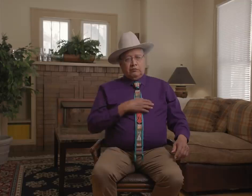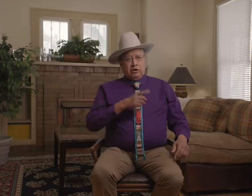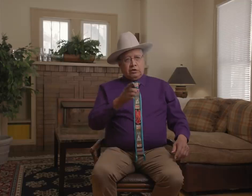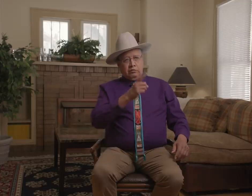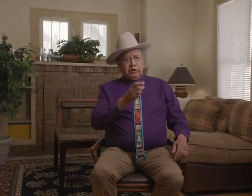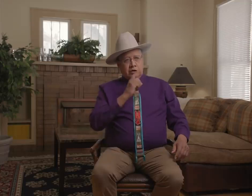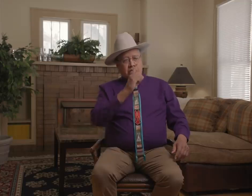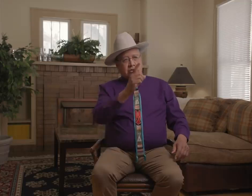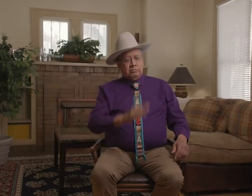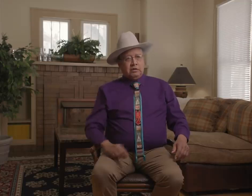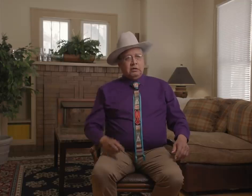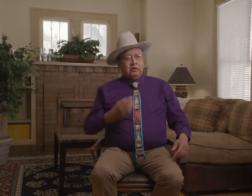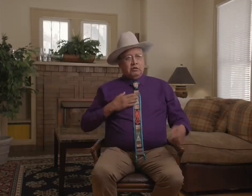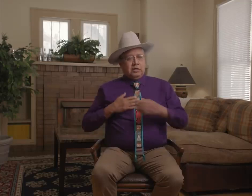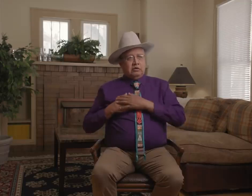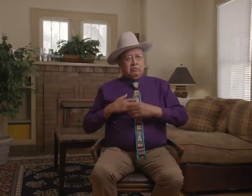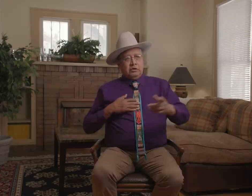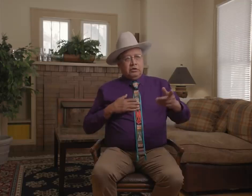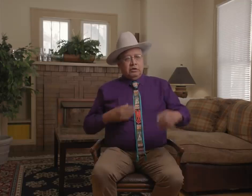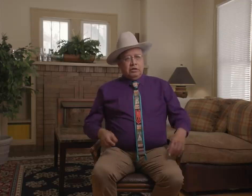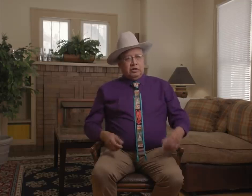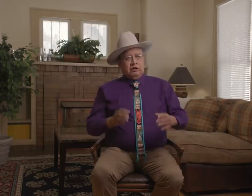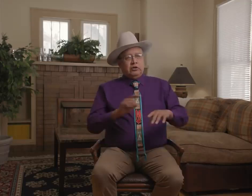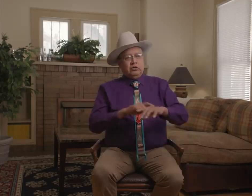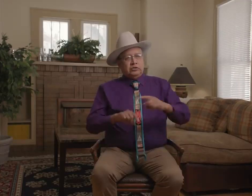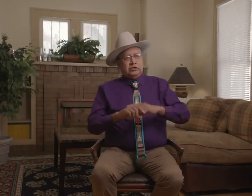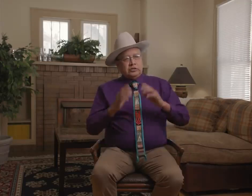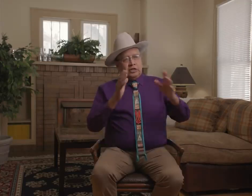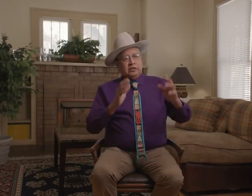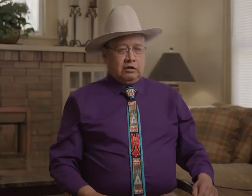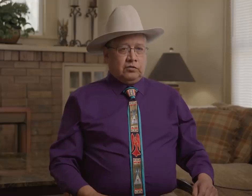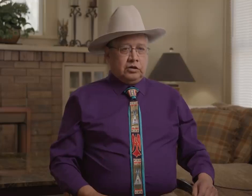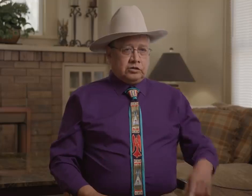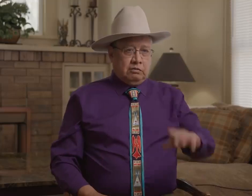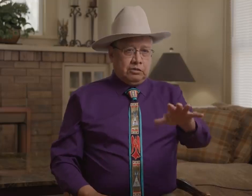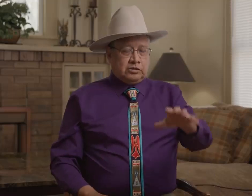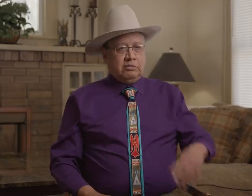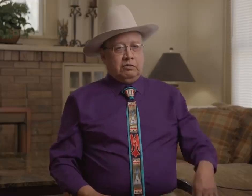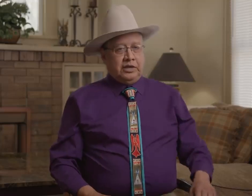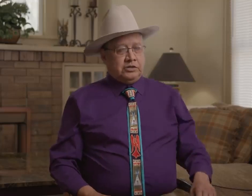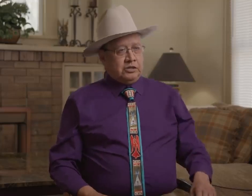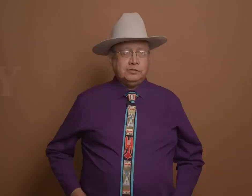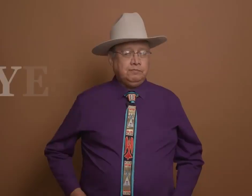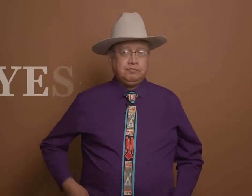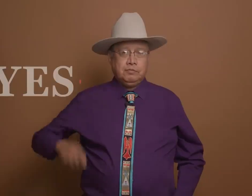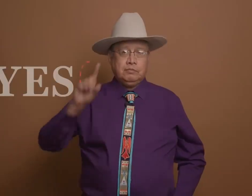My father, when he talked to my grandmother, they'd have to use these signs. For example, some of the basics was